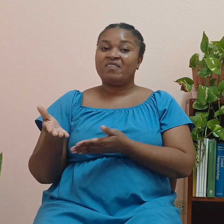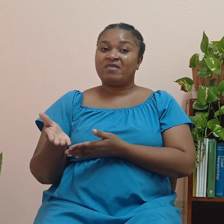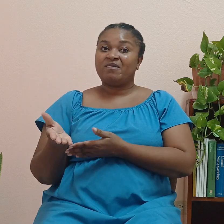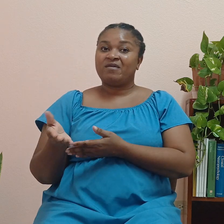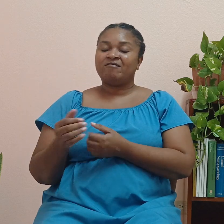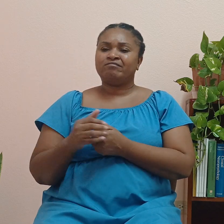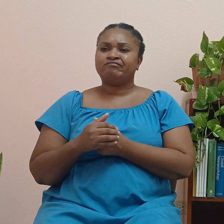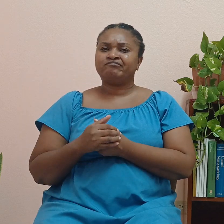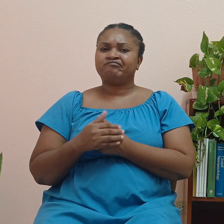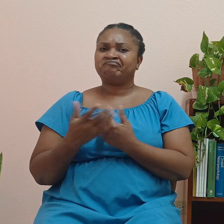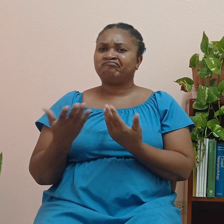Genesis,